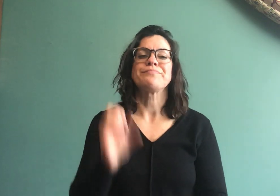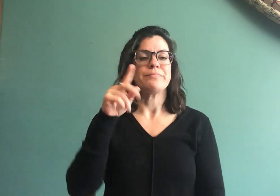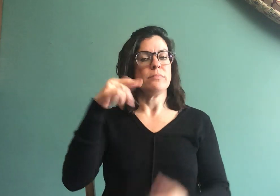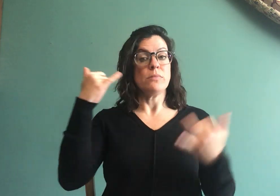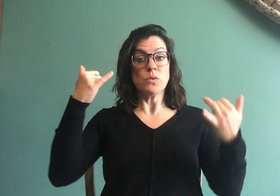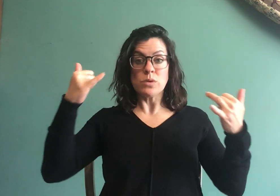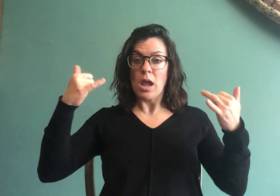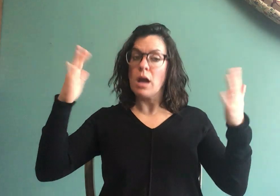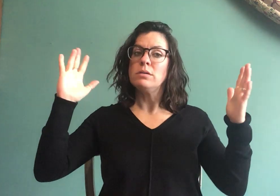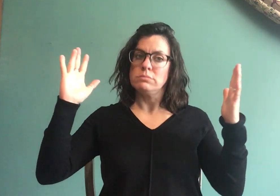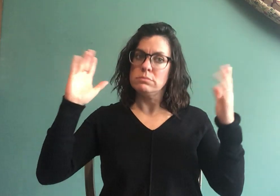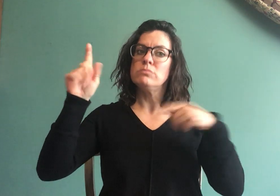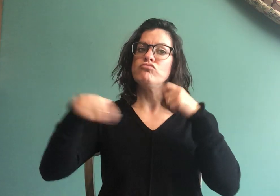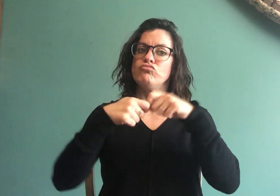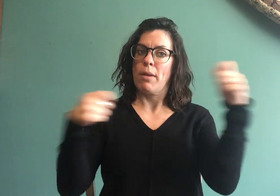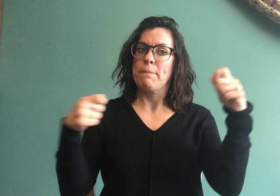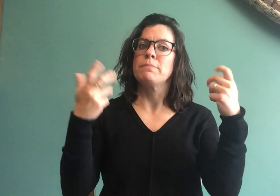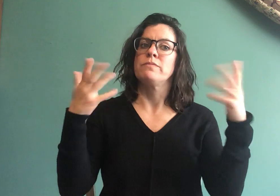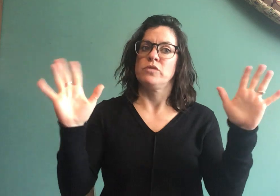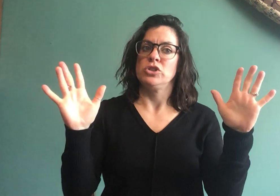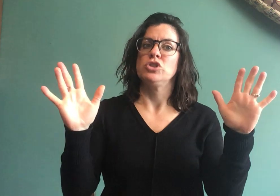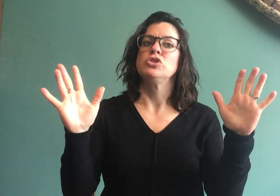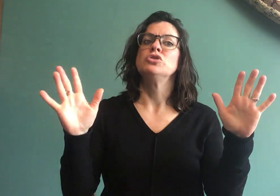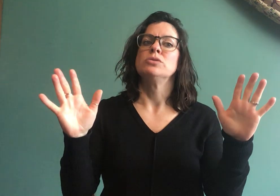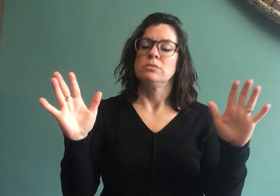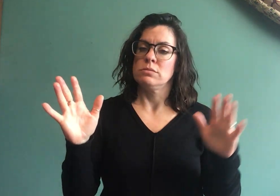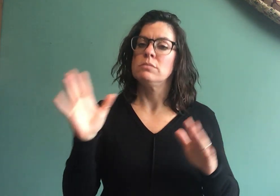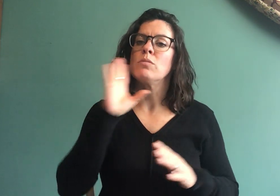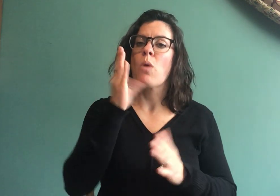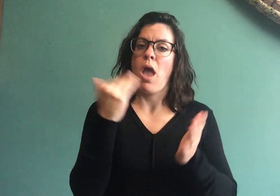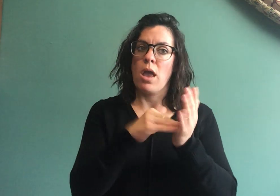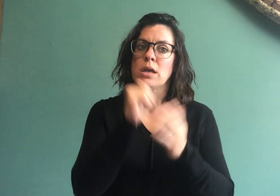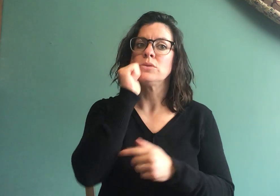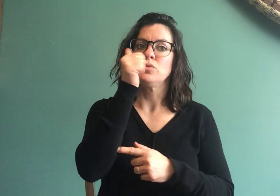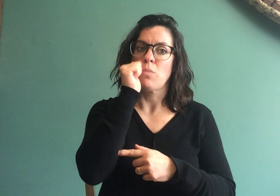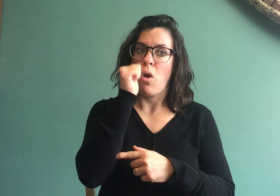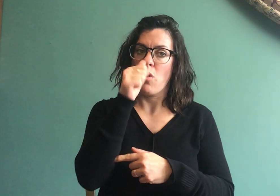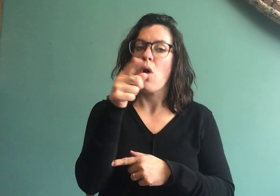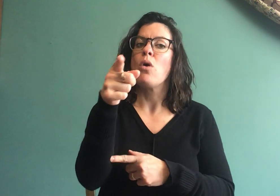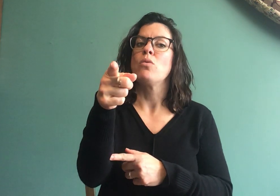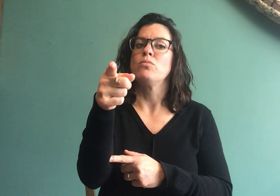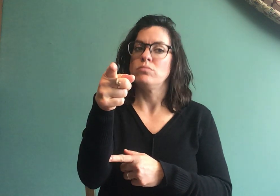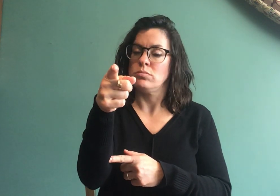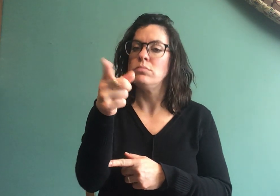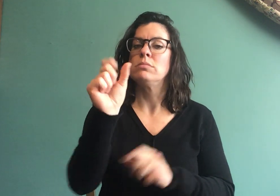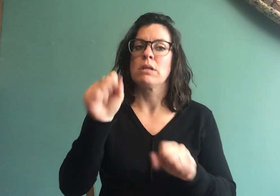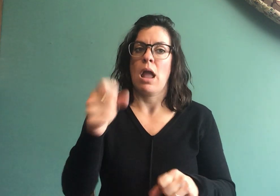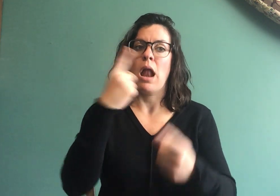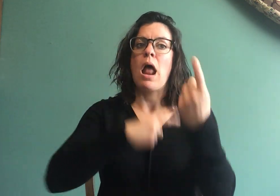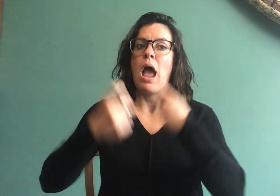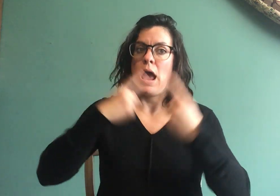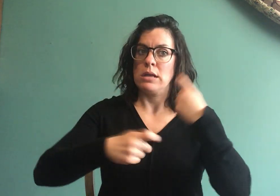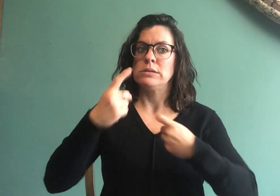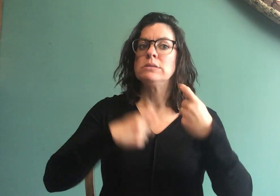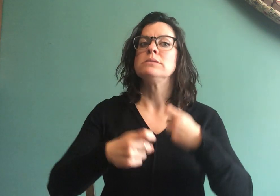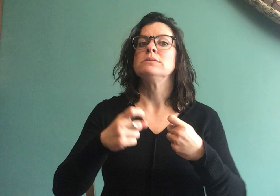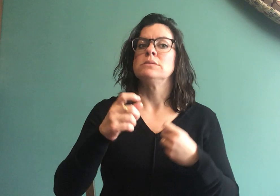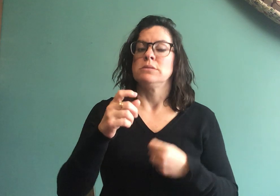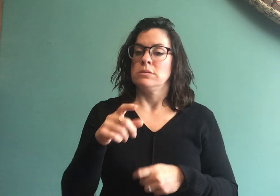do. All right. Then you have a week to read some of this if you're not sure of certain things, wherever we leave off. Okay,